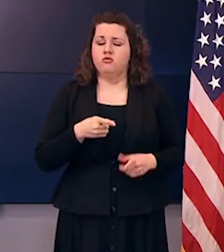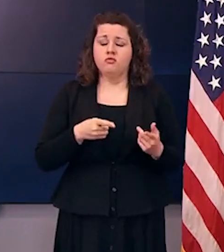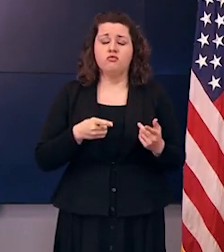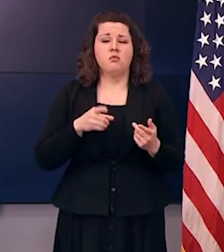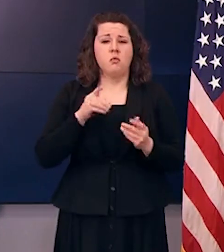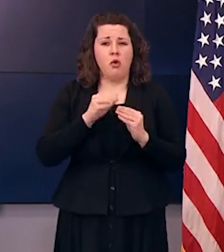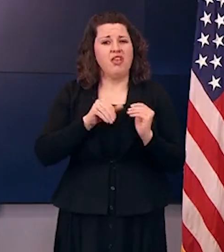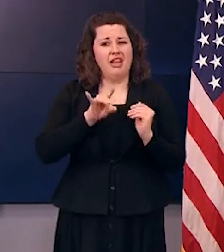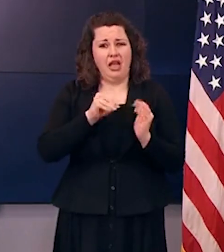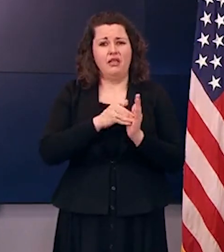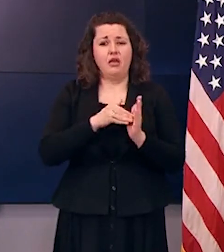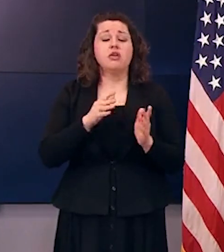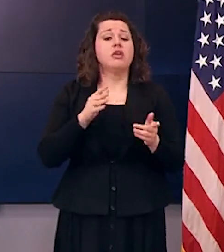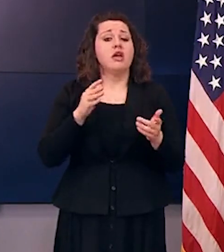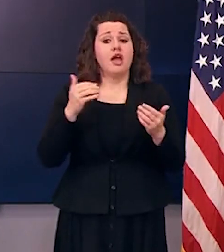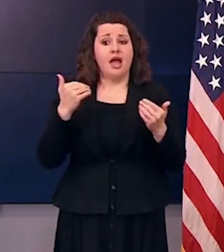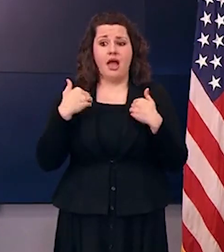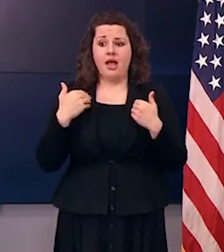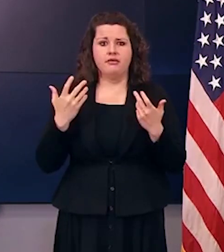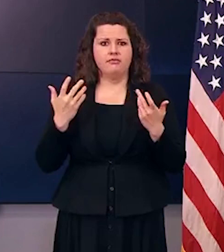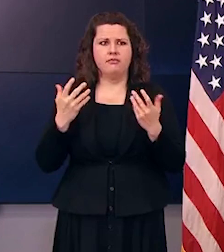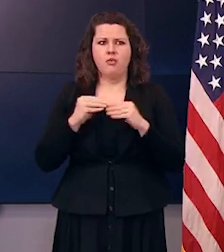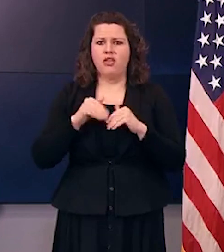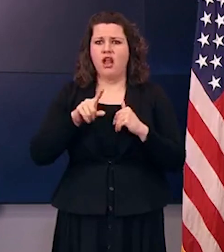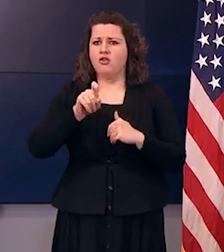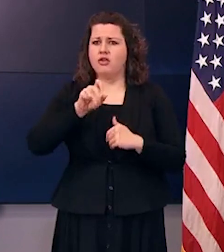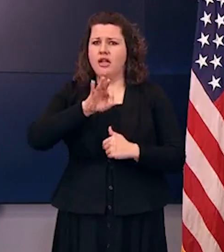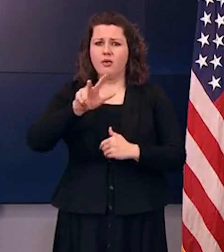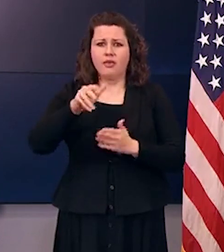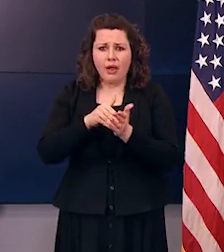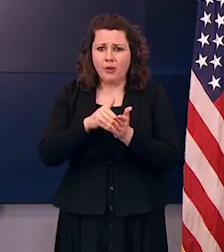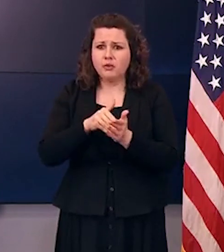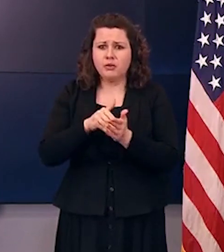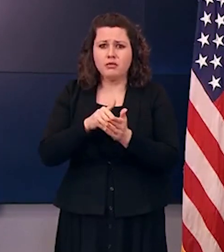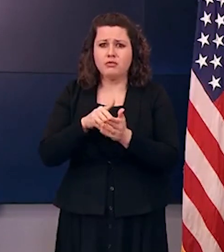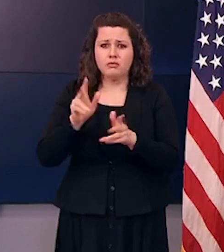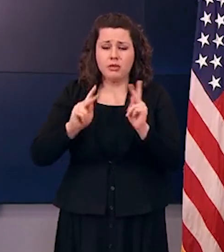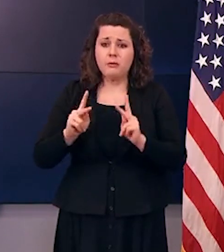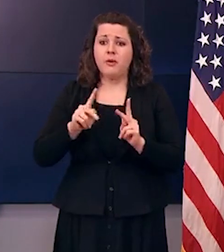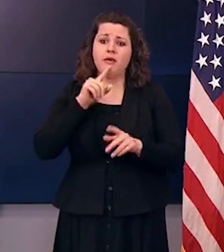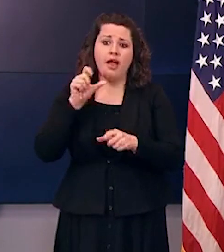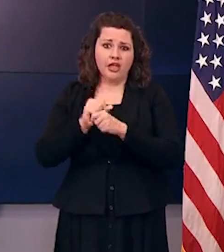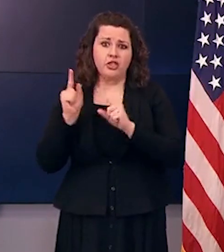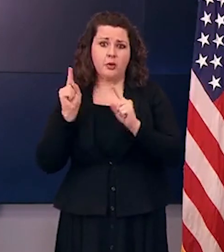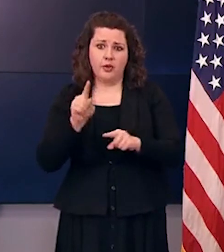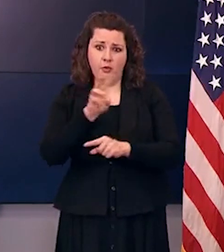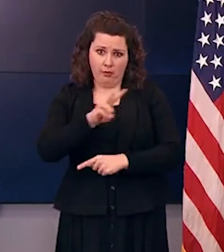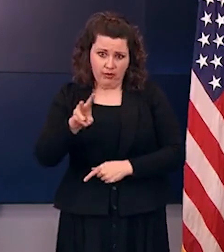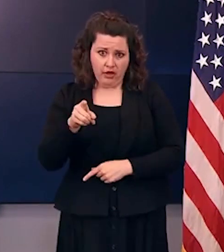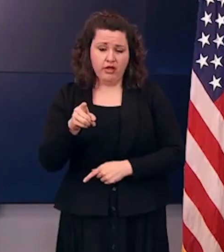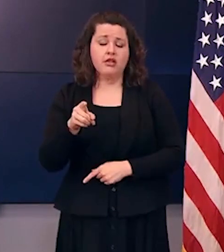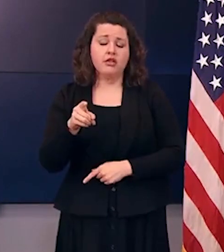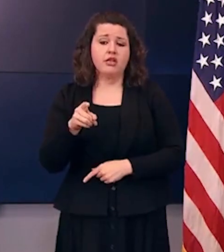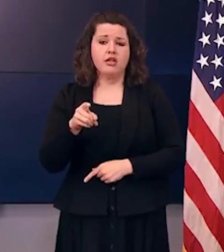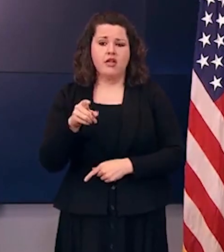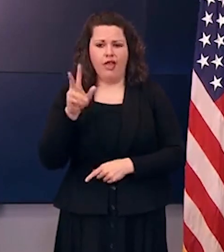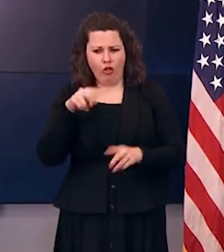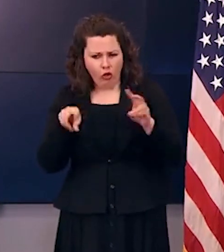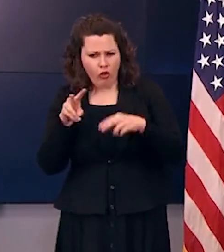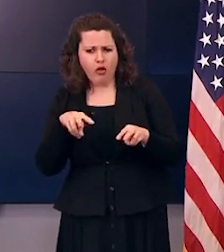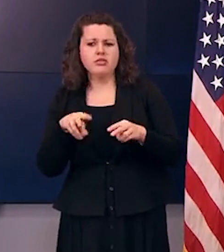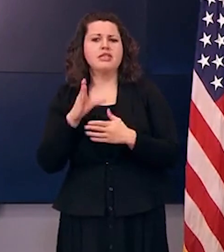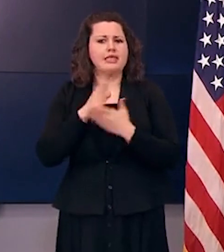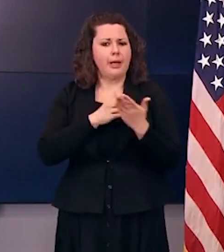had a huge adoption. We had over 193,000, I think, Iowans that actually went to the site and, took a look at it.